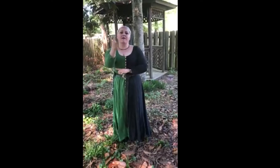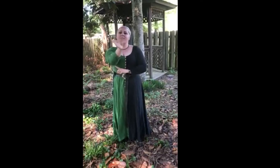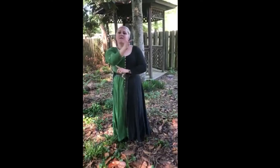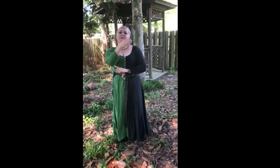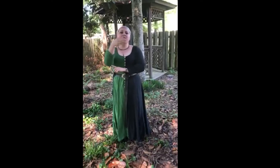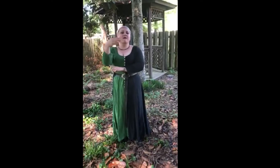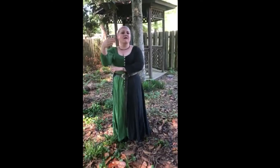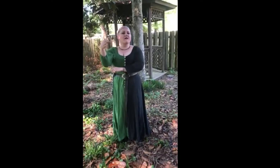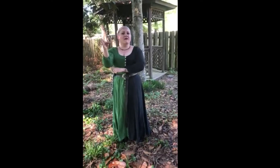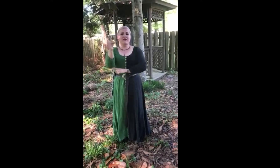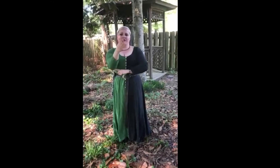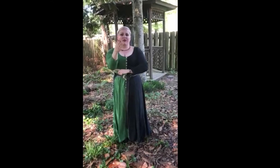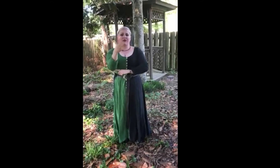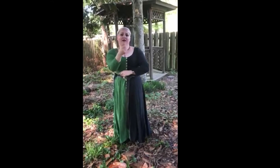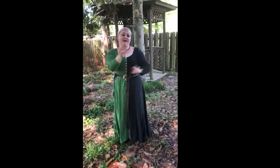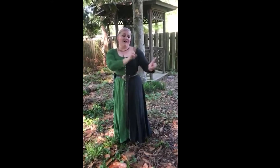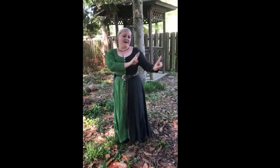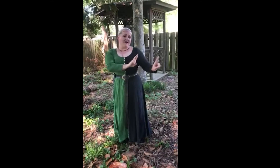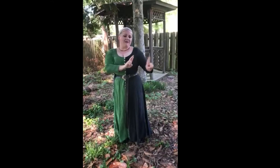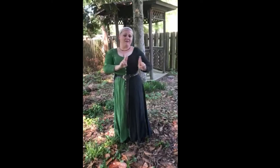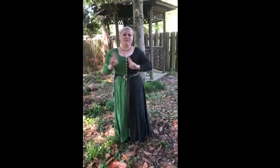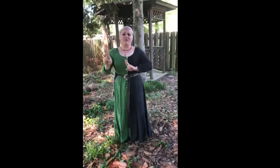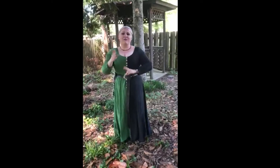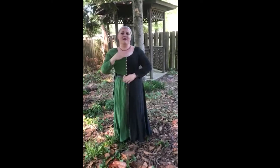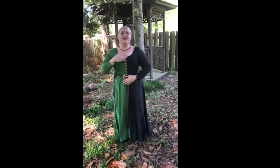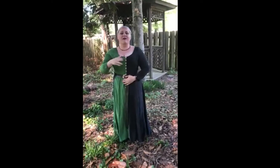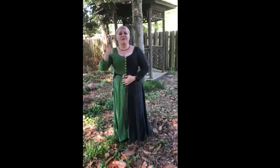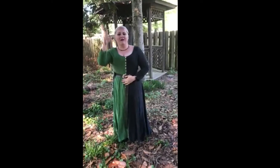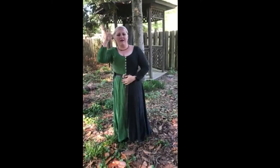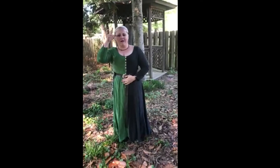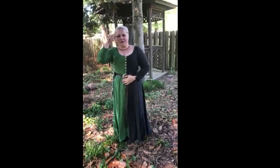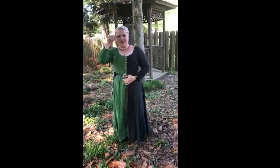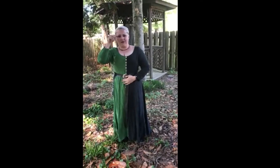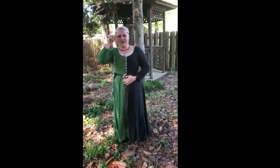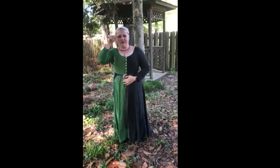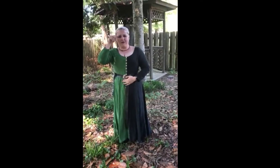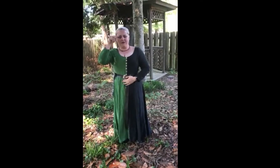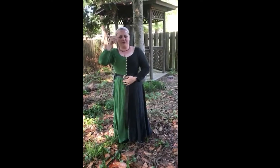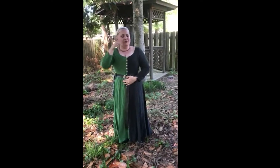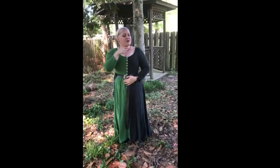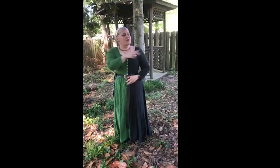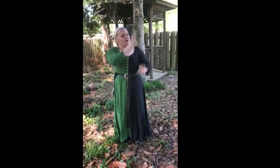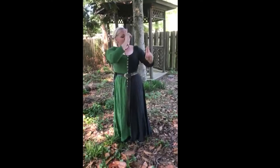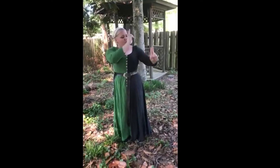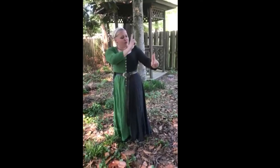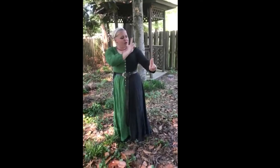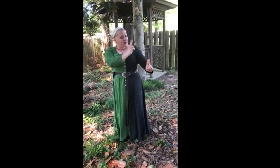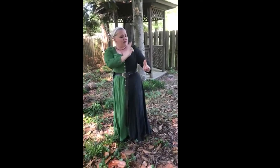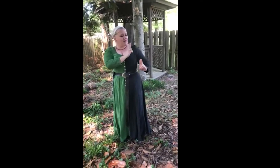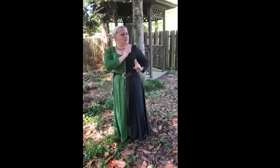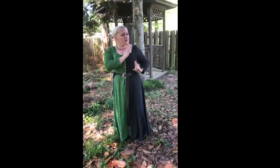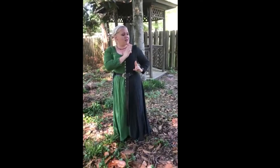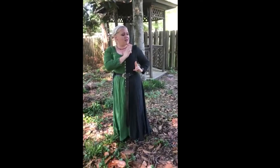my banner and prepare my mount. You honored me